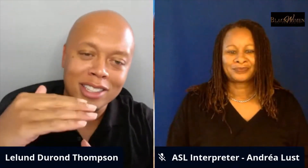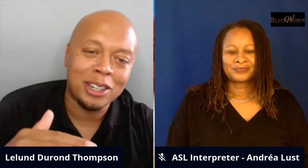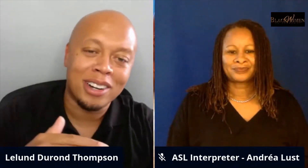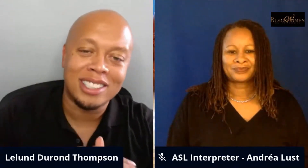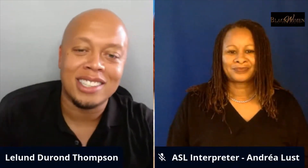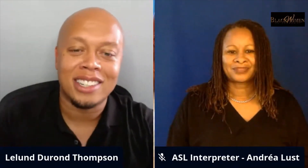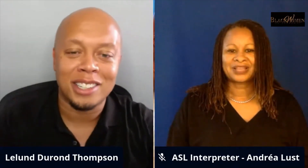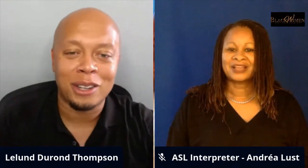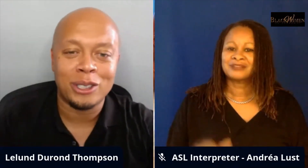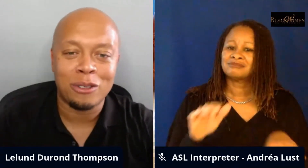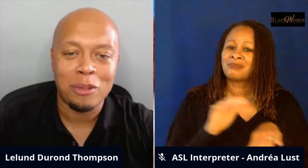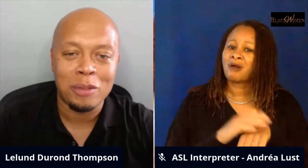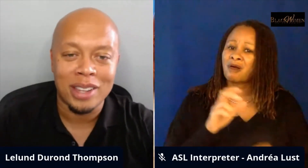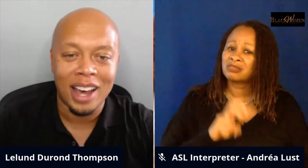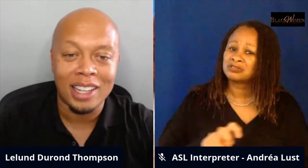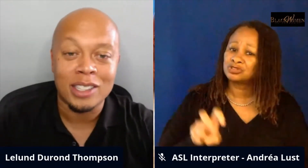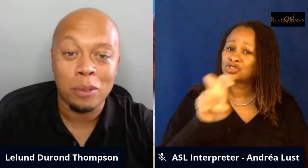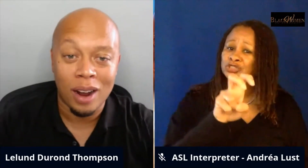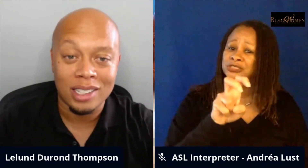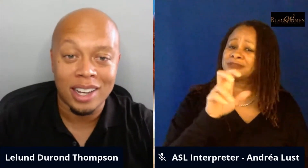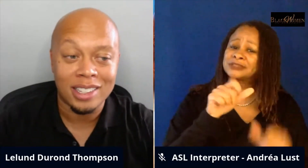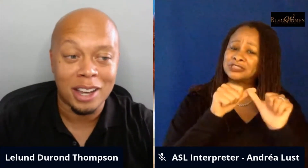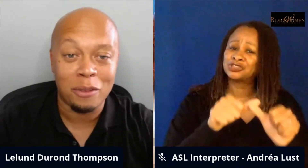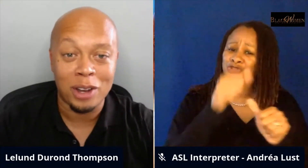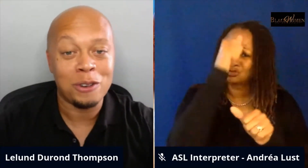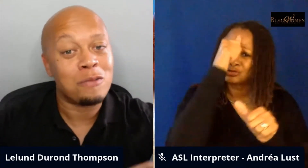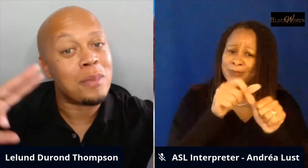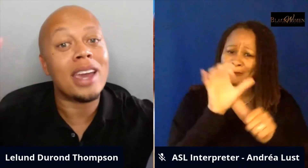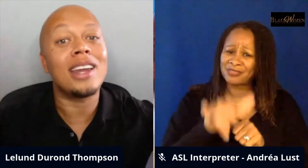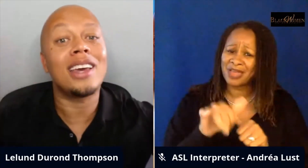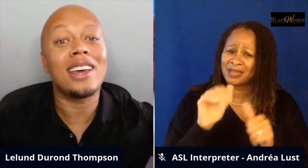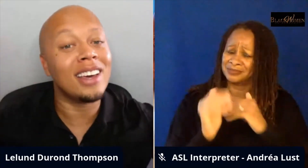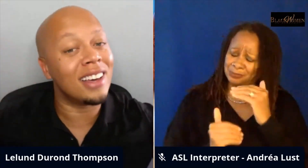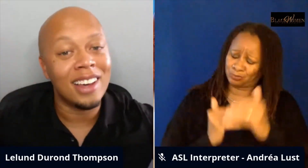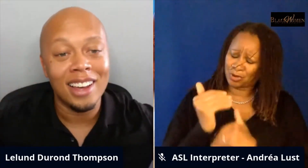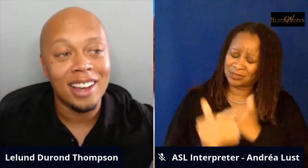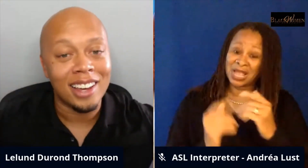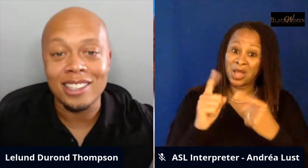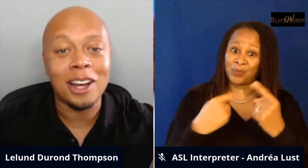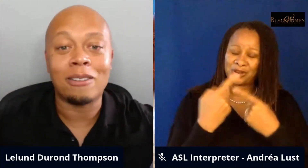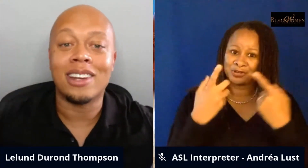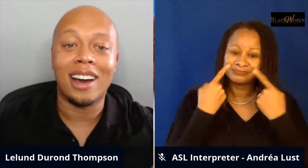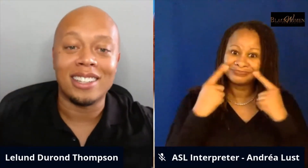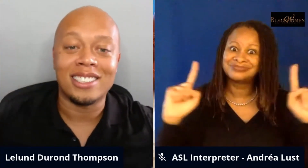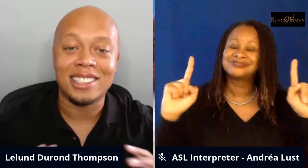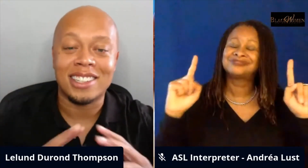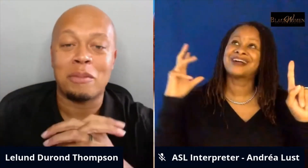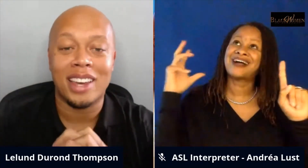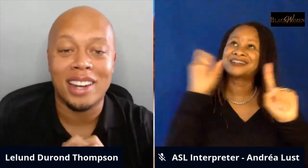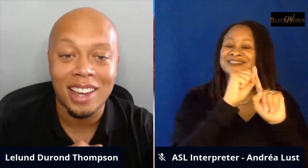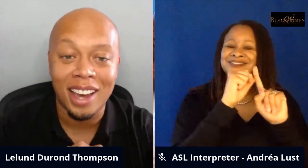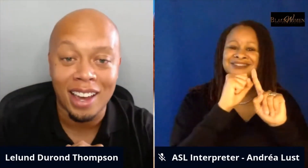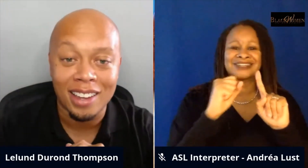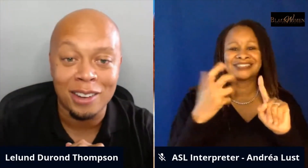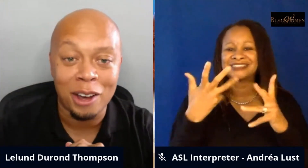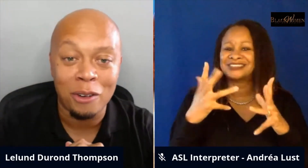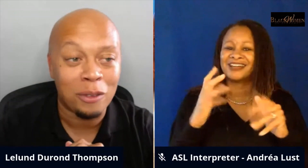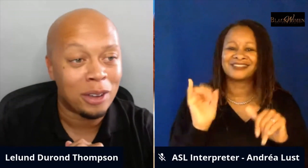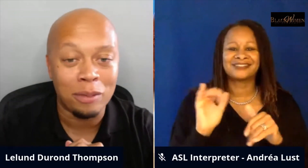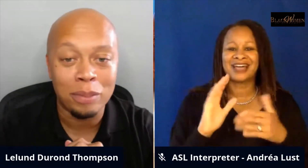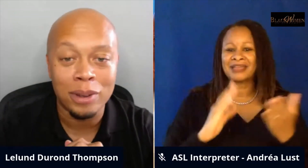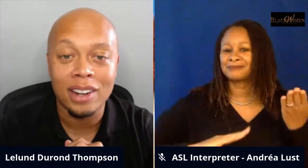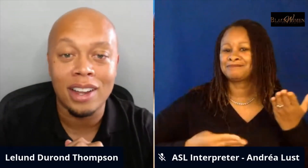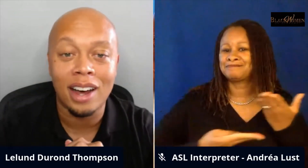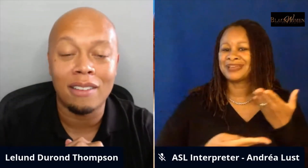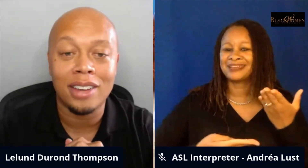on this journey, just continue to remember that it's a process. And when you've made it, it's all done. It's just like baking a cake. When